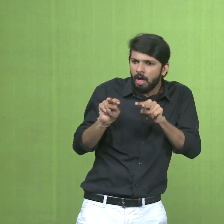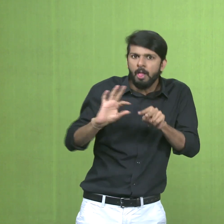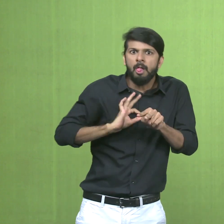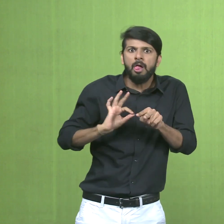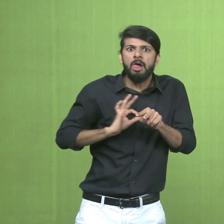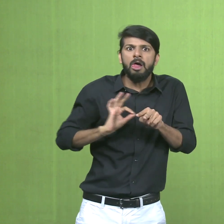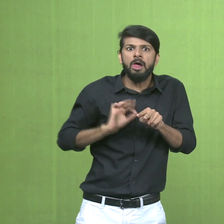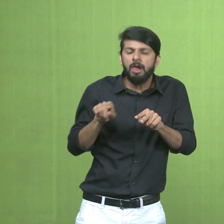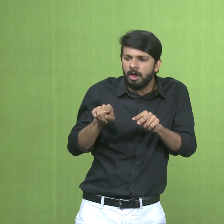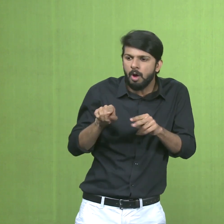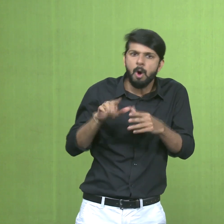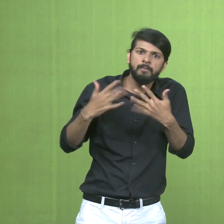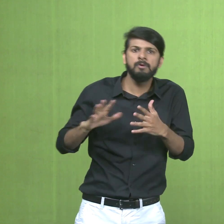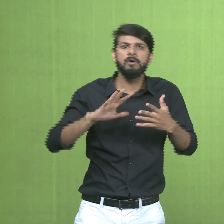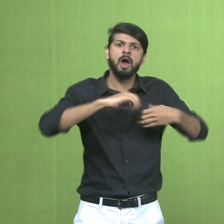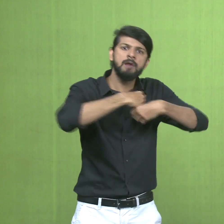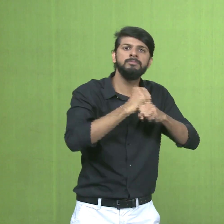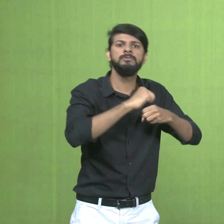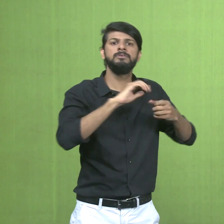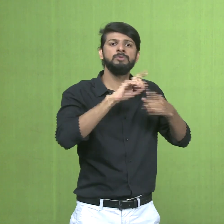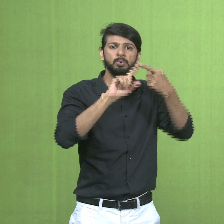of Kalighat paintings were made in Germany.